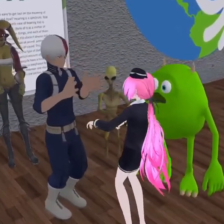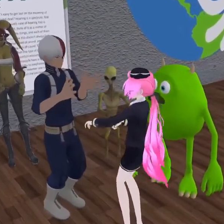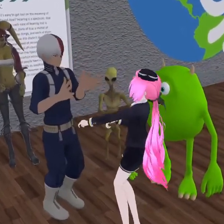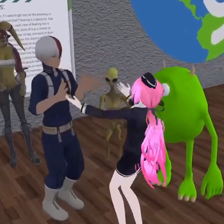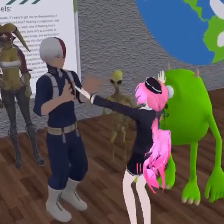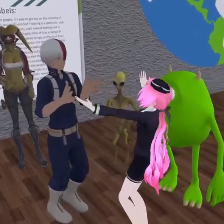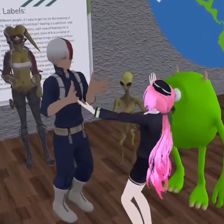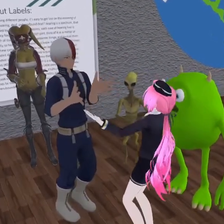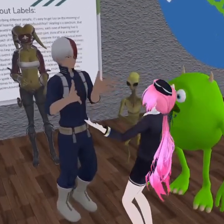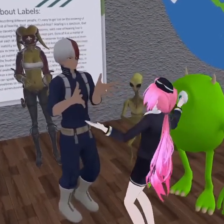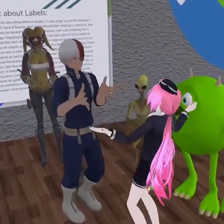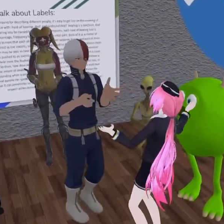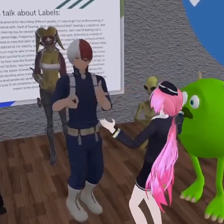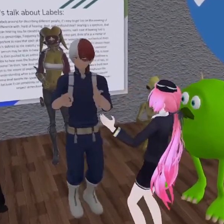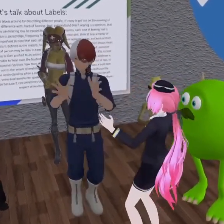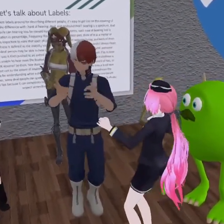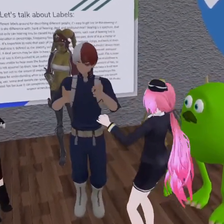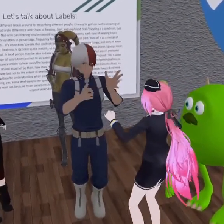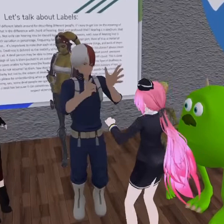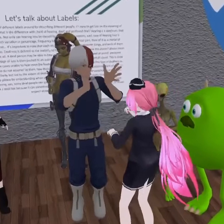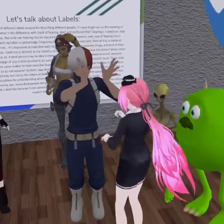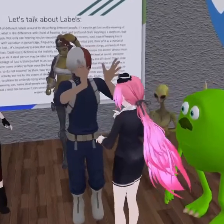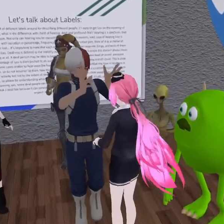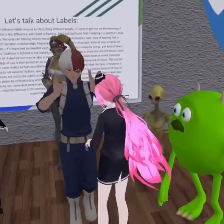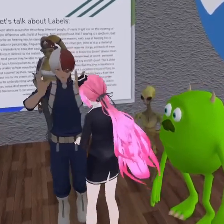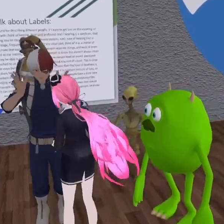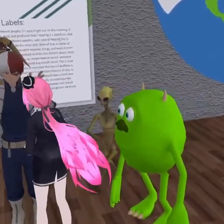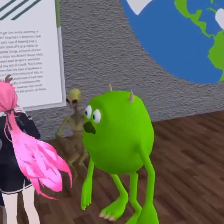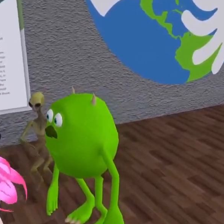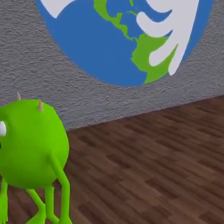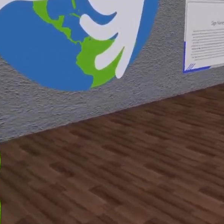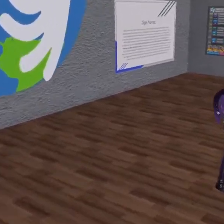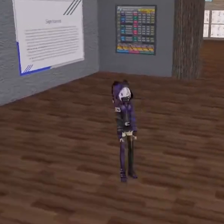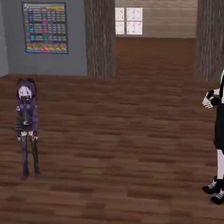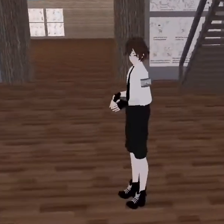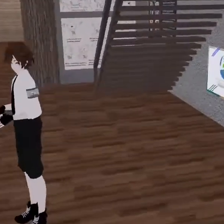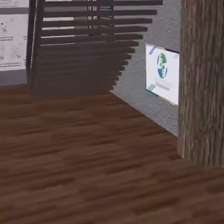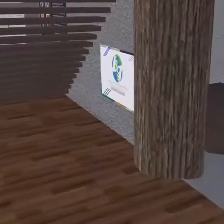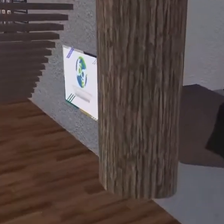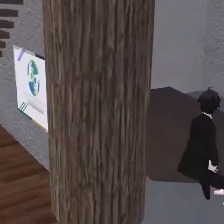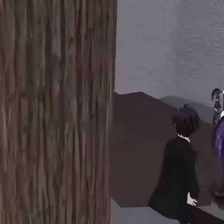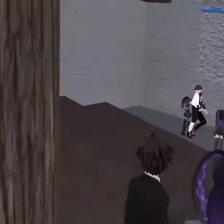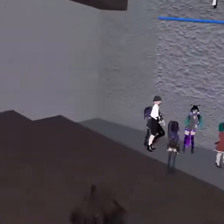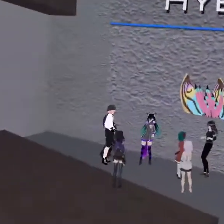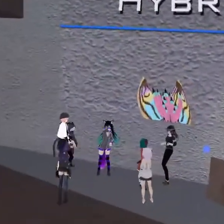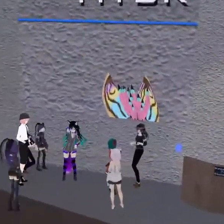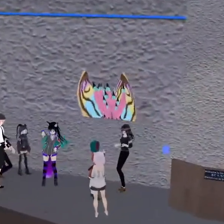twice. Here to So showcase it, we could just so everybody can see the sign. I don't get That's like one of the hardest wrong instruments for versus hearing Florida? people. No, it's one of